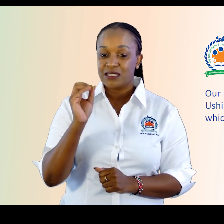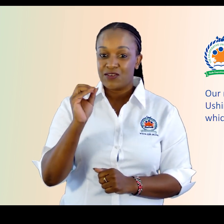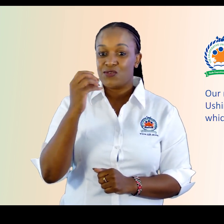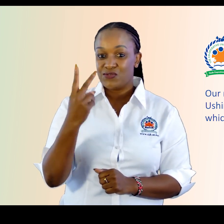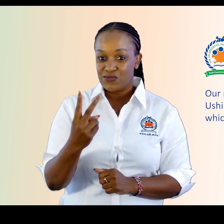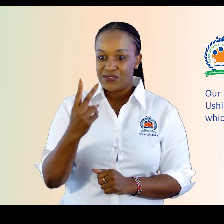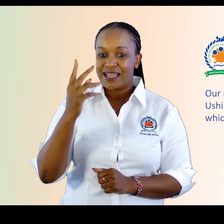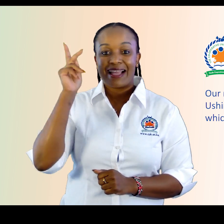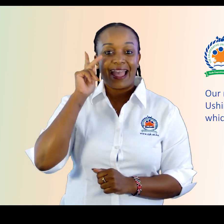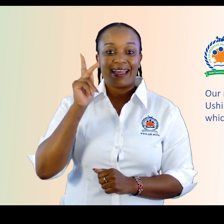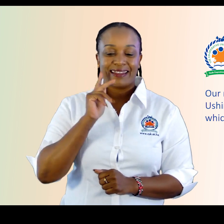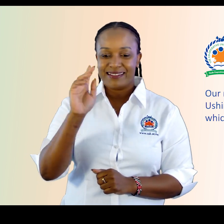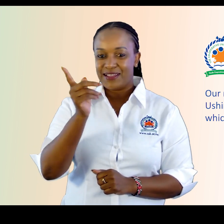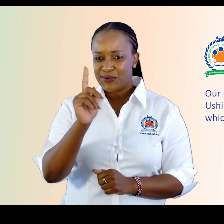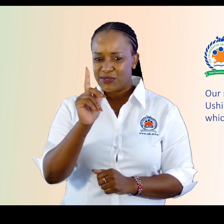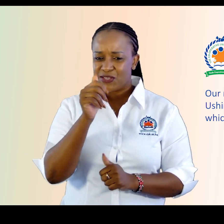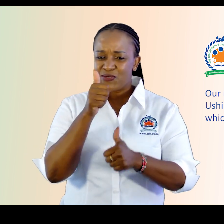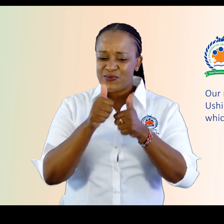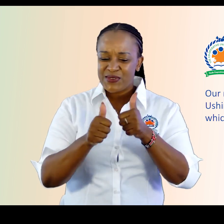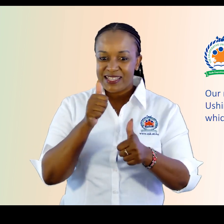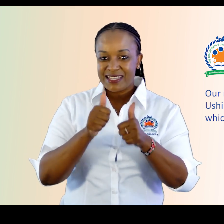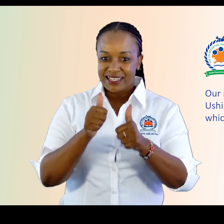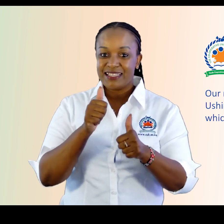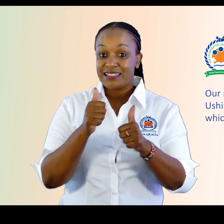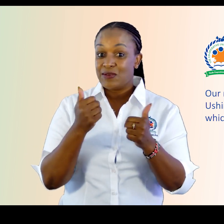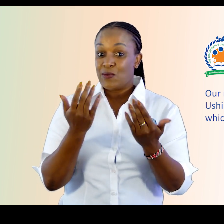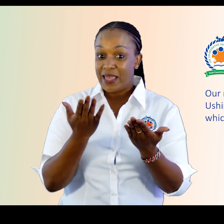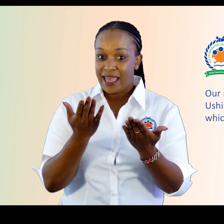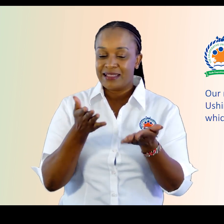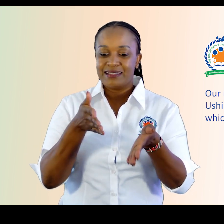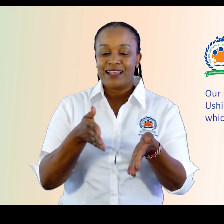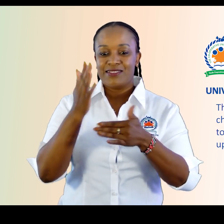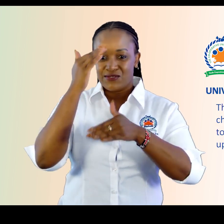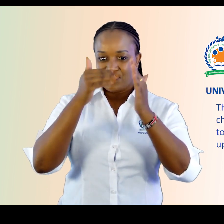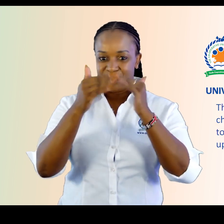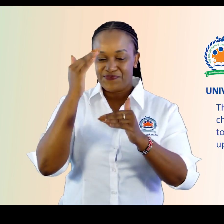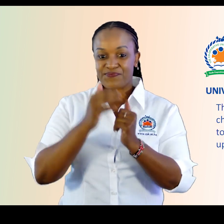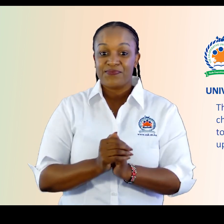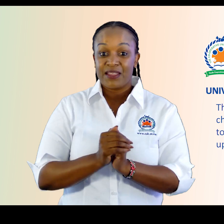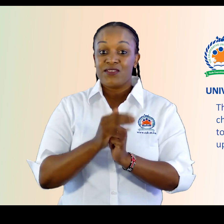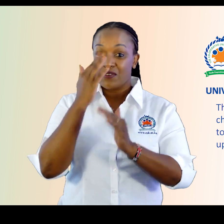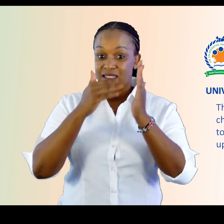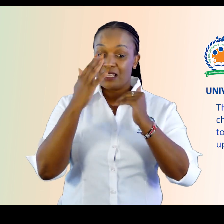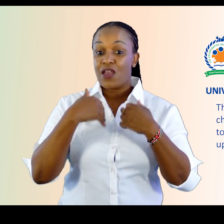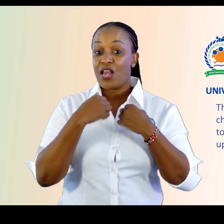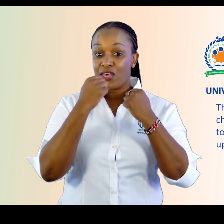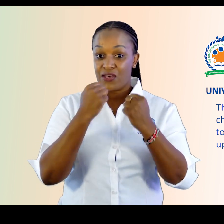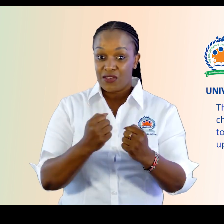24814-00502, Karen, Nairobi, which is the seat of the university. The University Health Unit in this